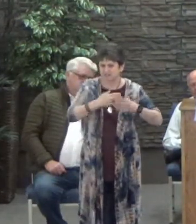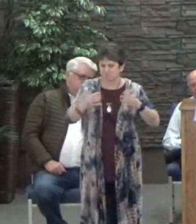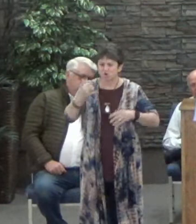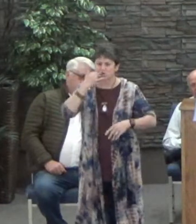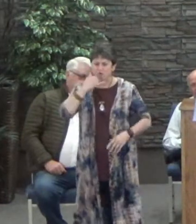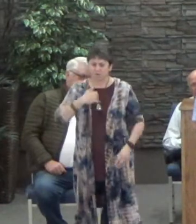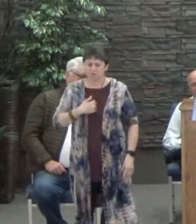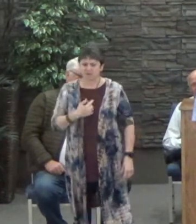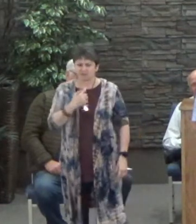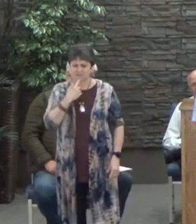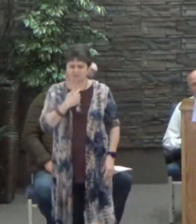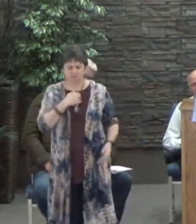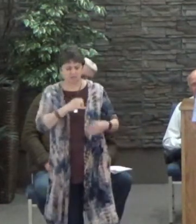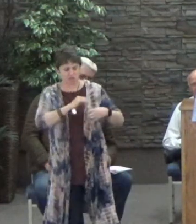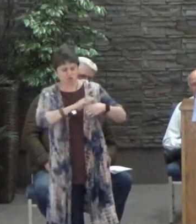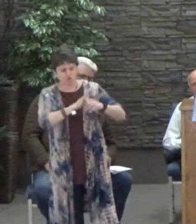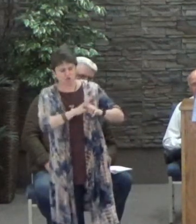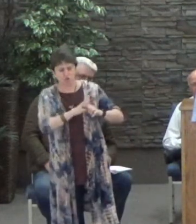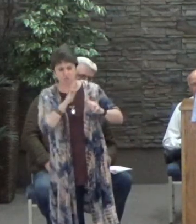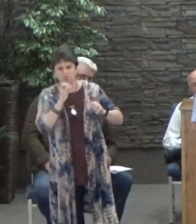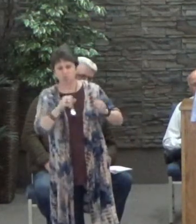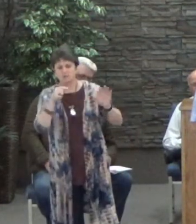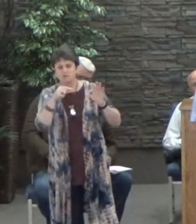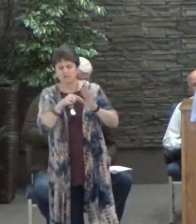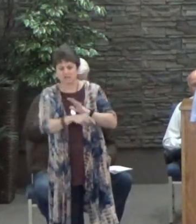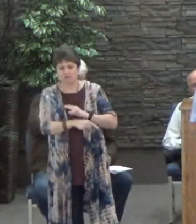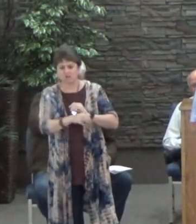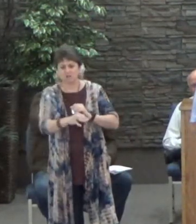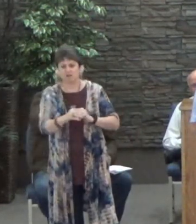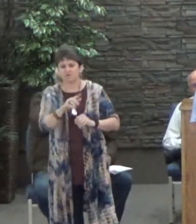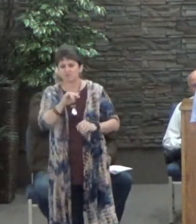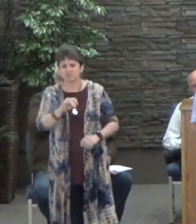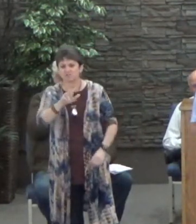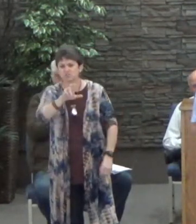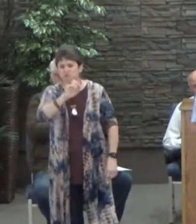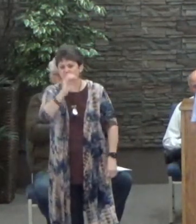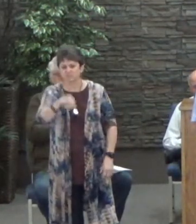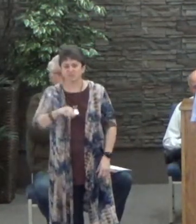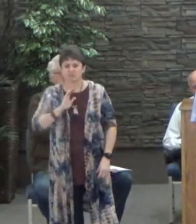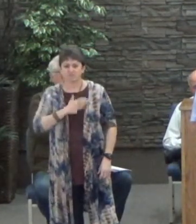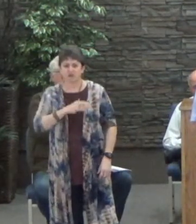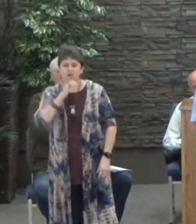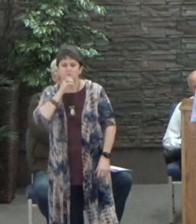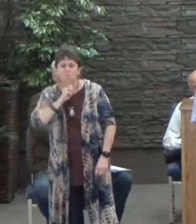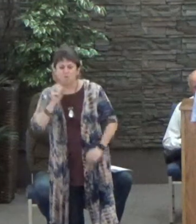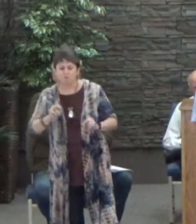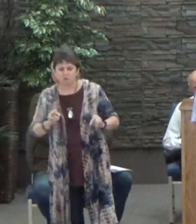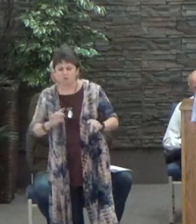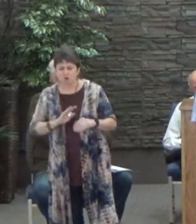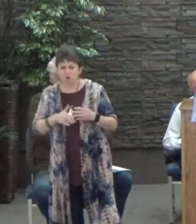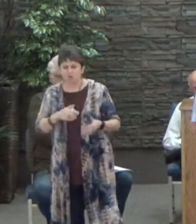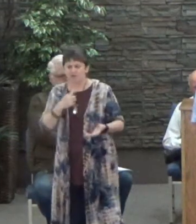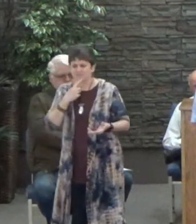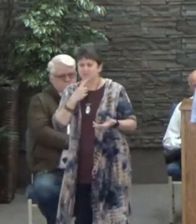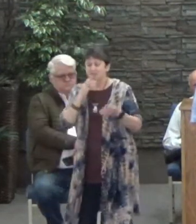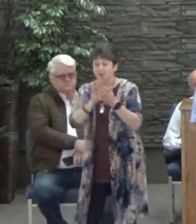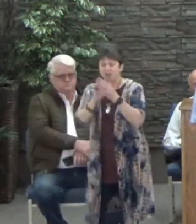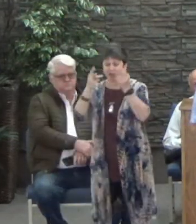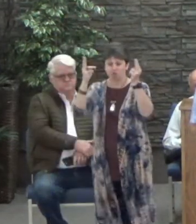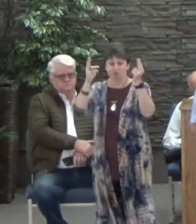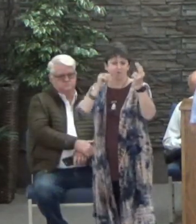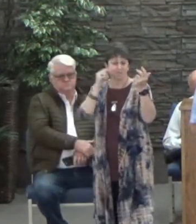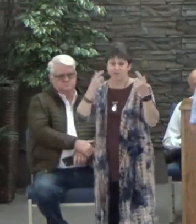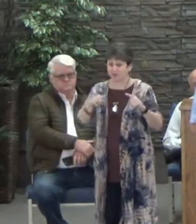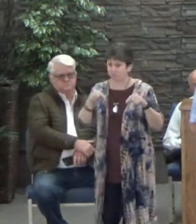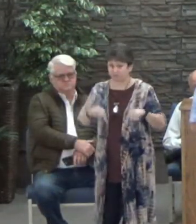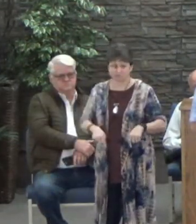called me to say that COVID would take the lives of at least 30% of our elderly. All I can say is hallelujah, that has not